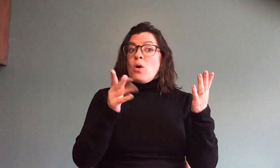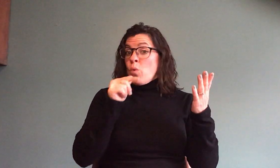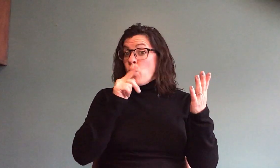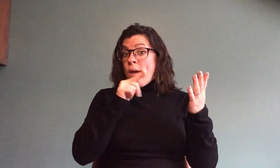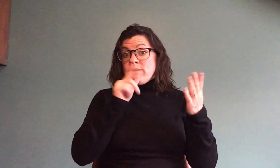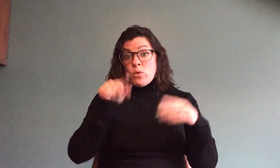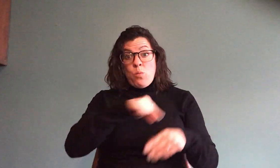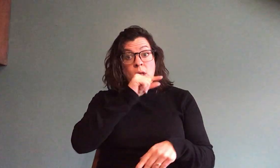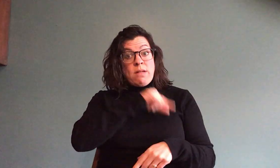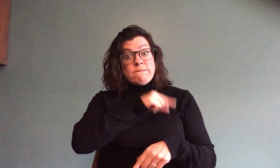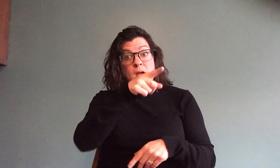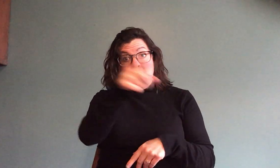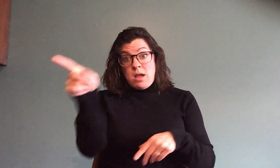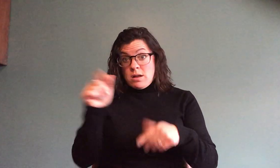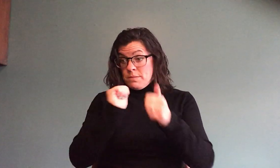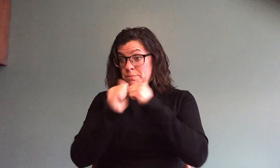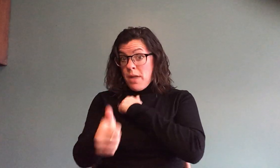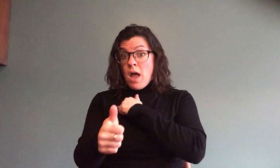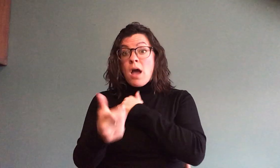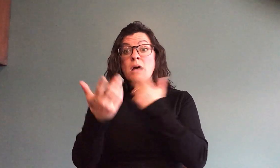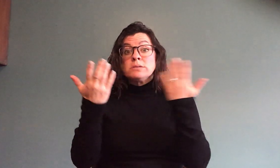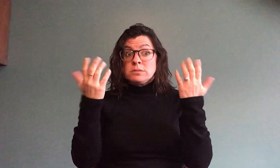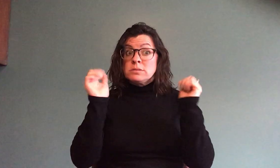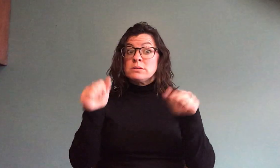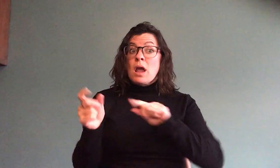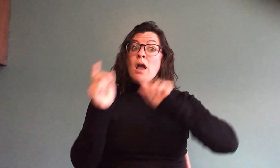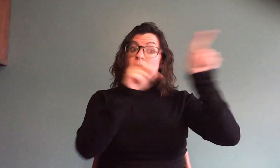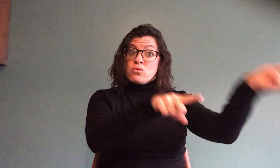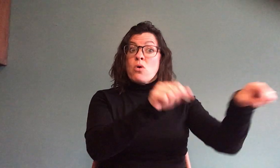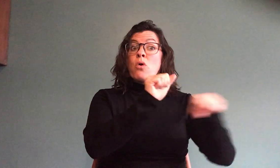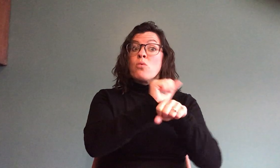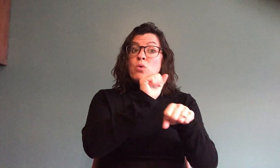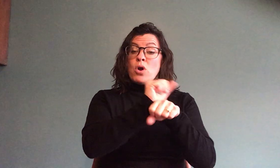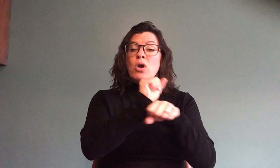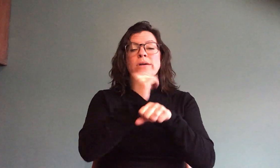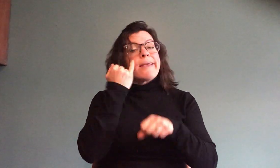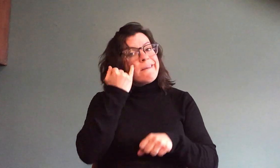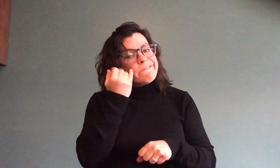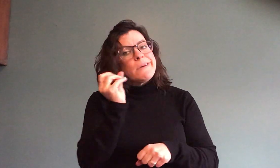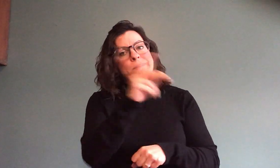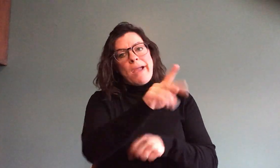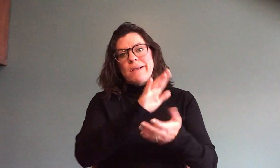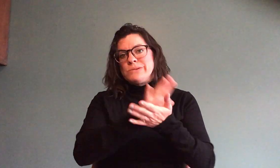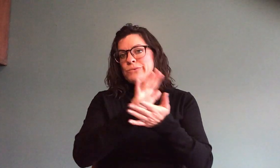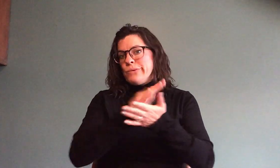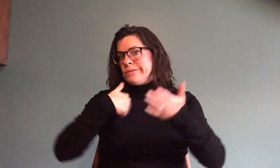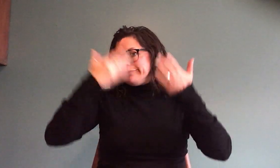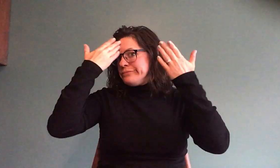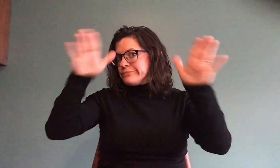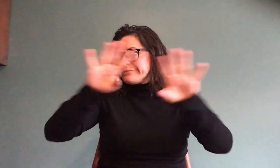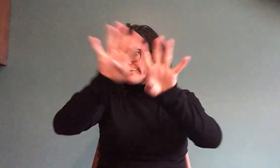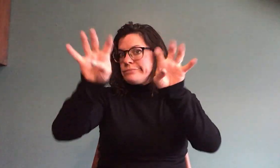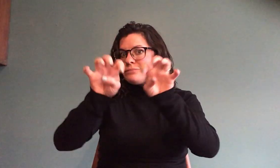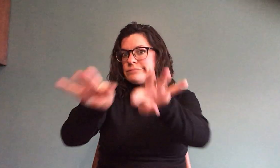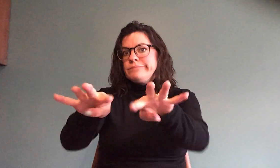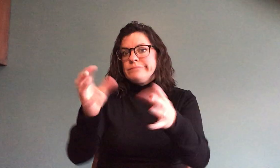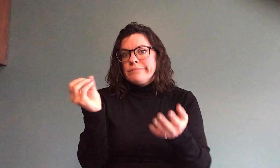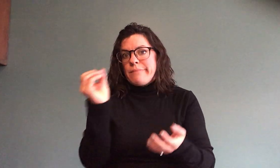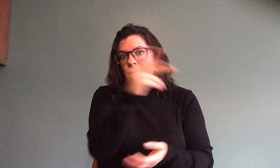back to school, we will be wearing a vest, and we do have these vests. Okay, so that's